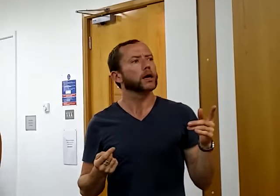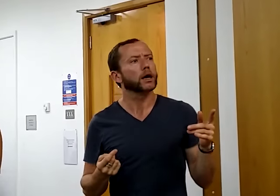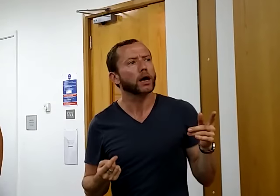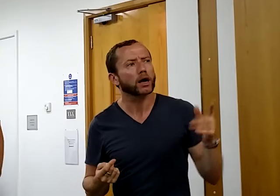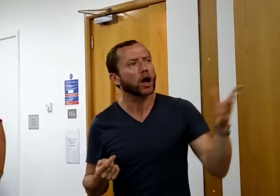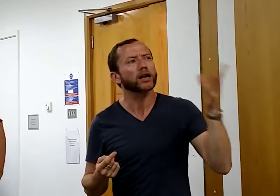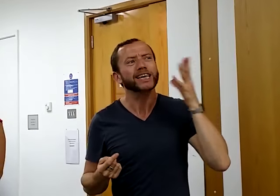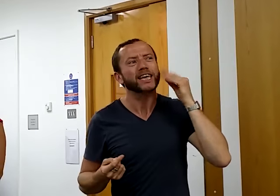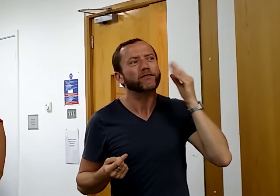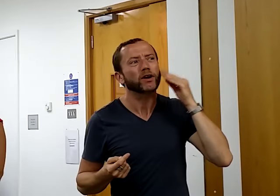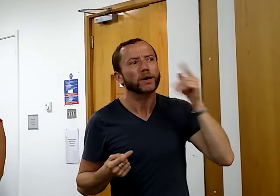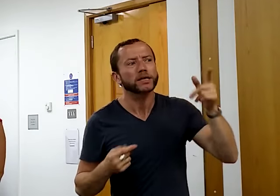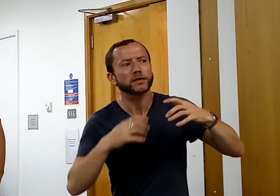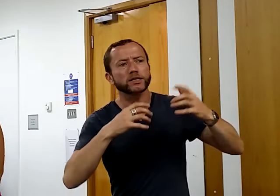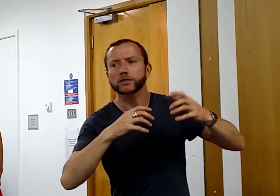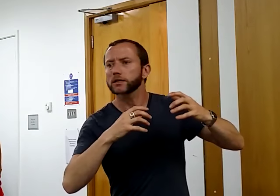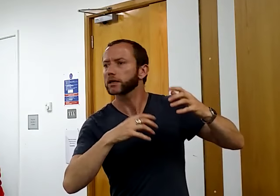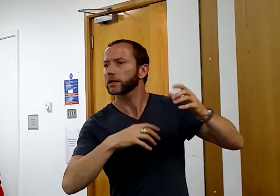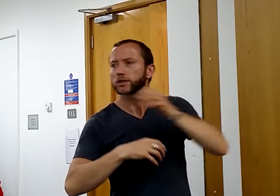have a